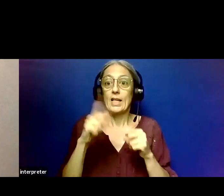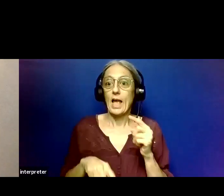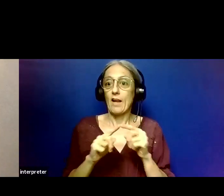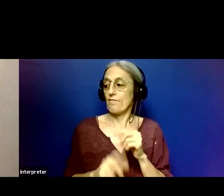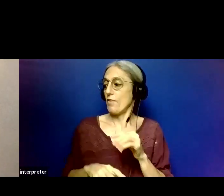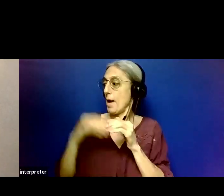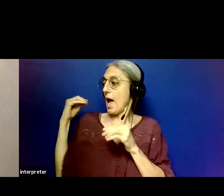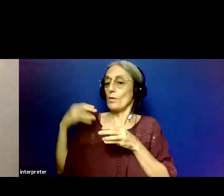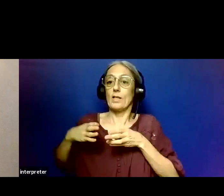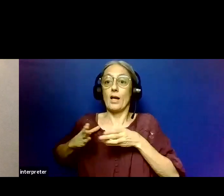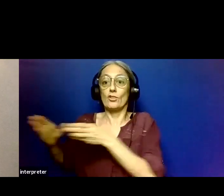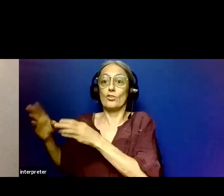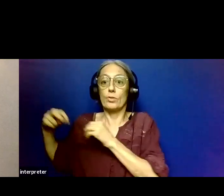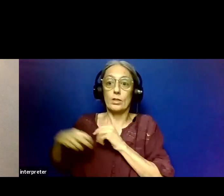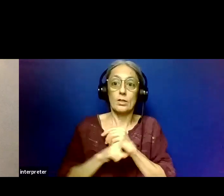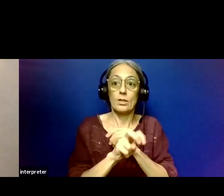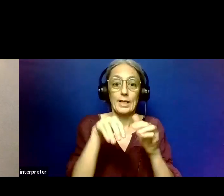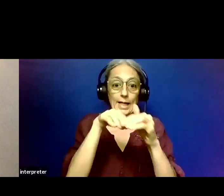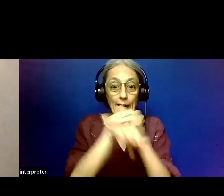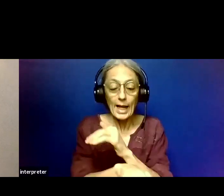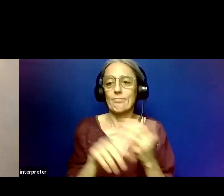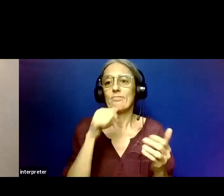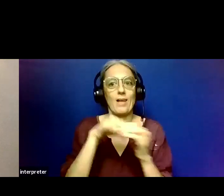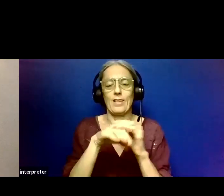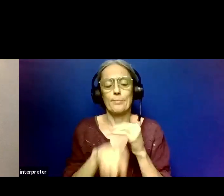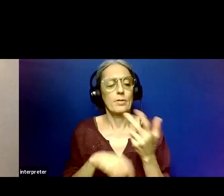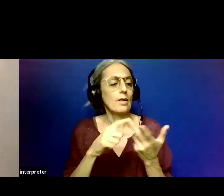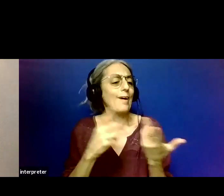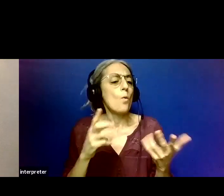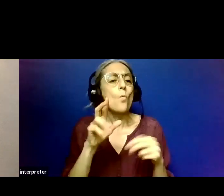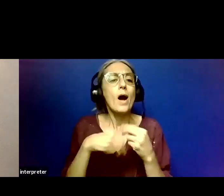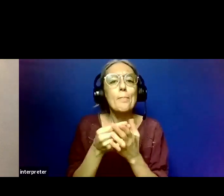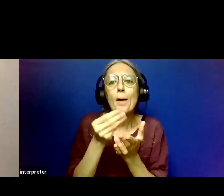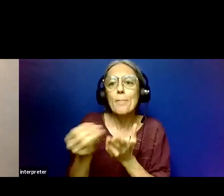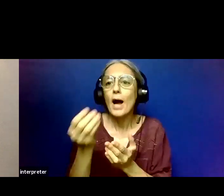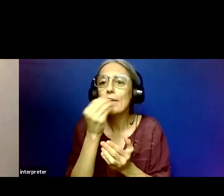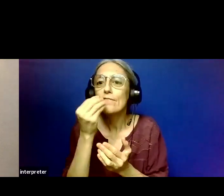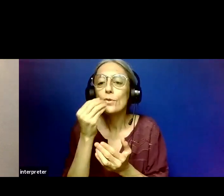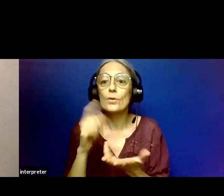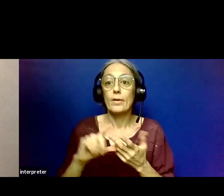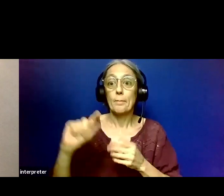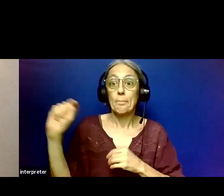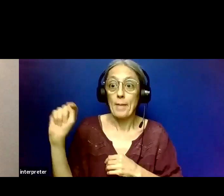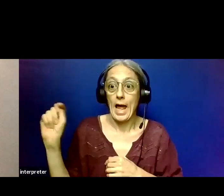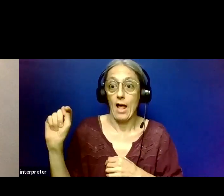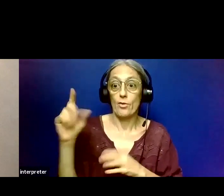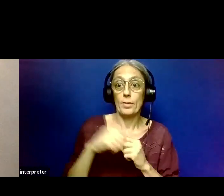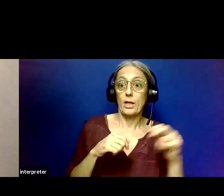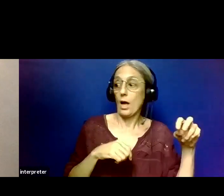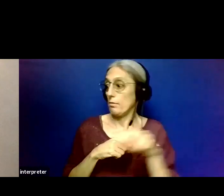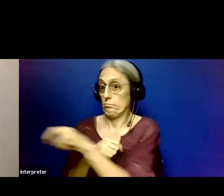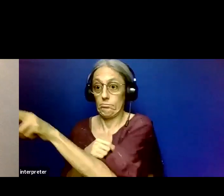what about getting to the concessions? And what about the ever-present restroom issue? What about the picnic areas